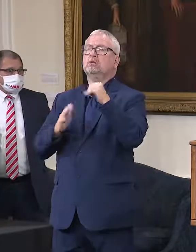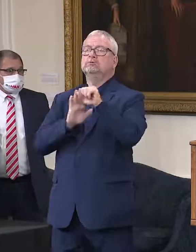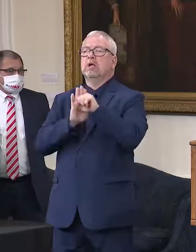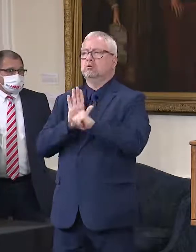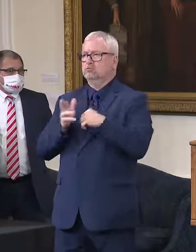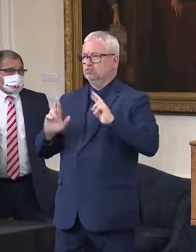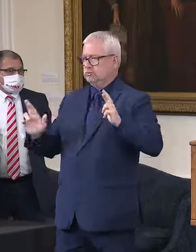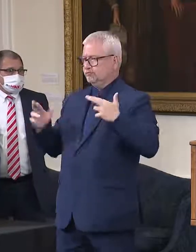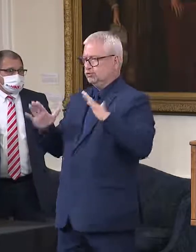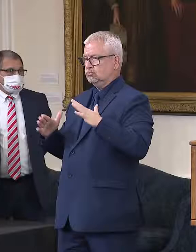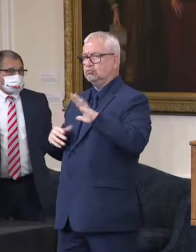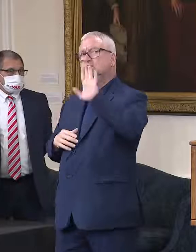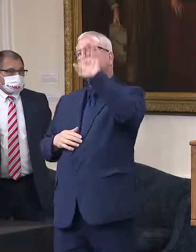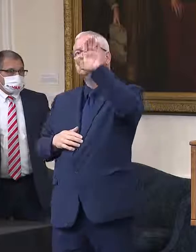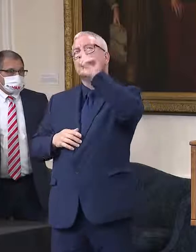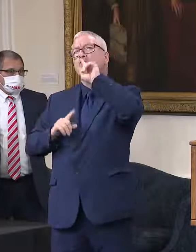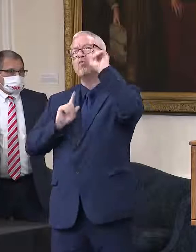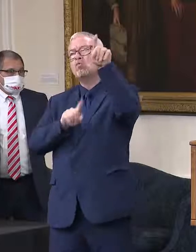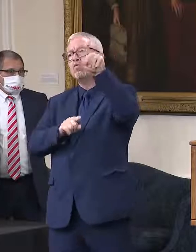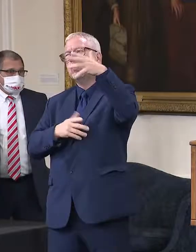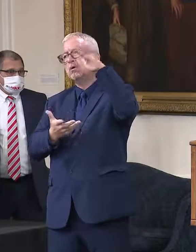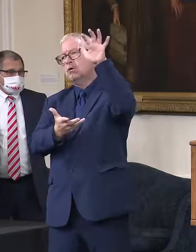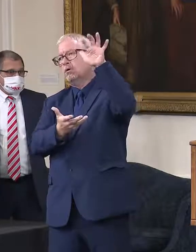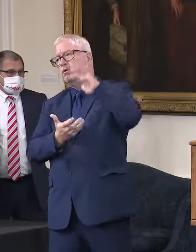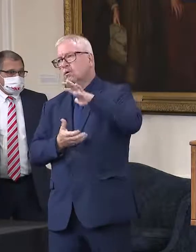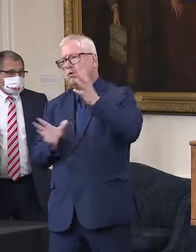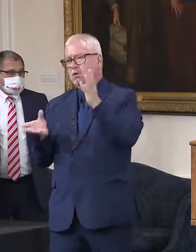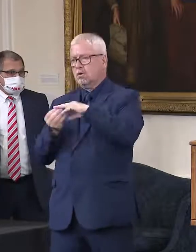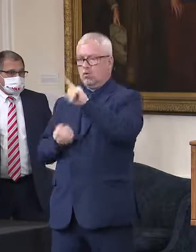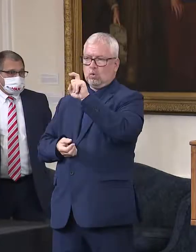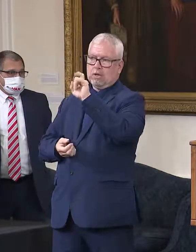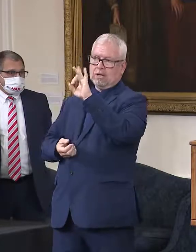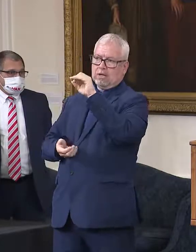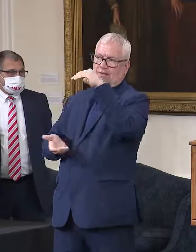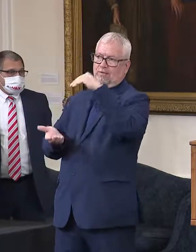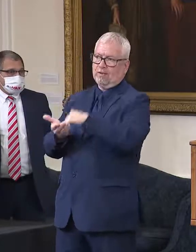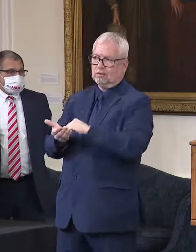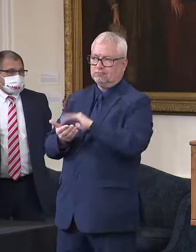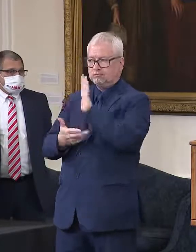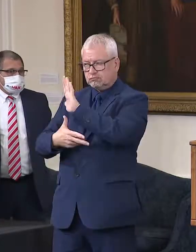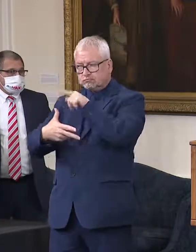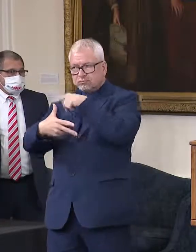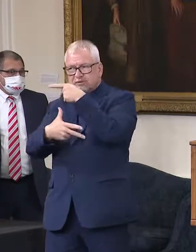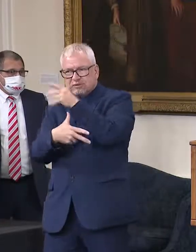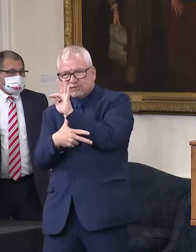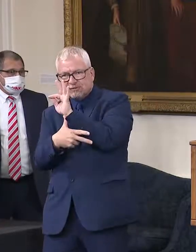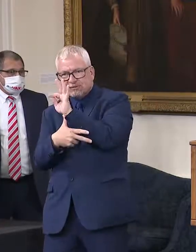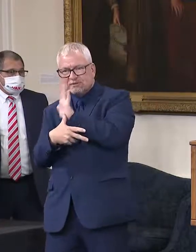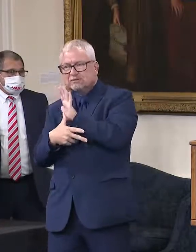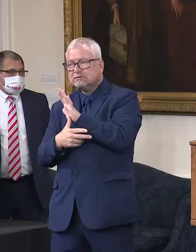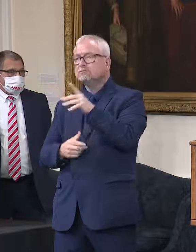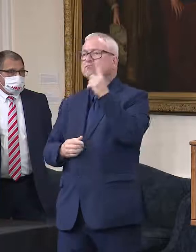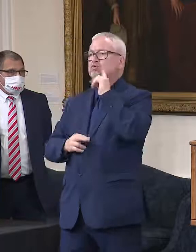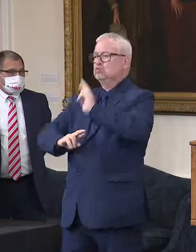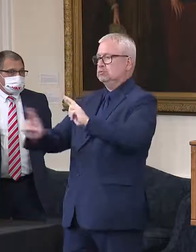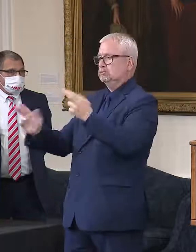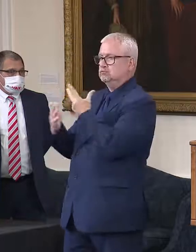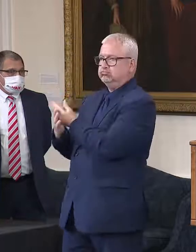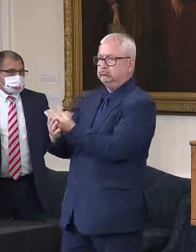orders for an initial 180,000 Pfizer doses for children, working in partnership